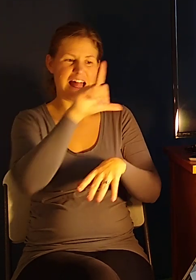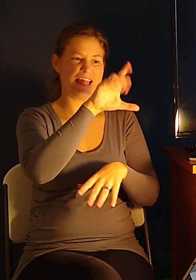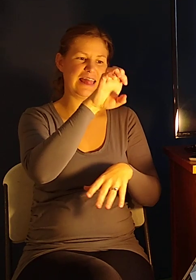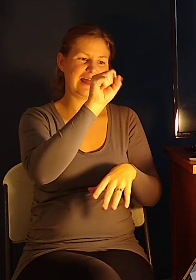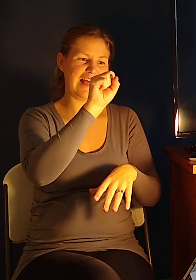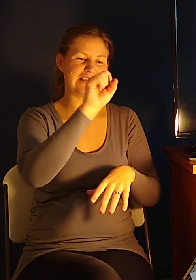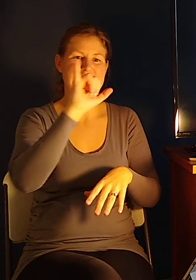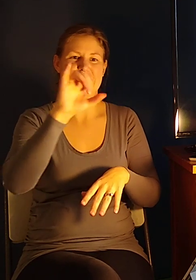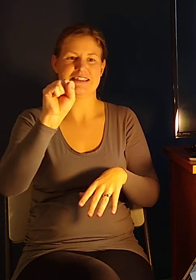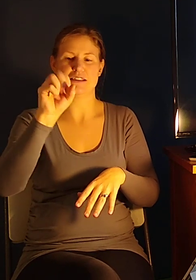more.